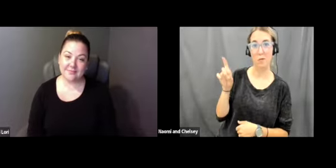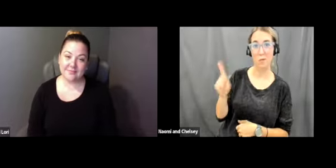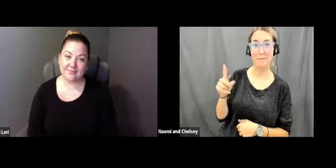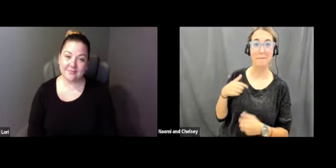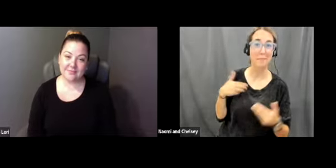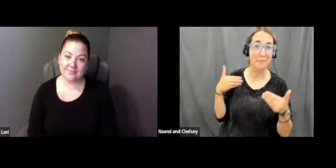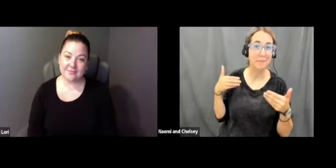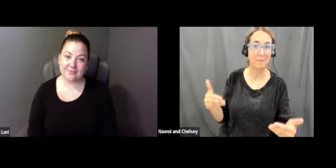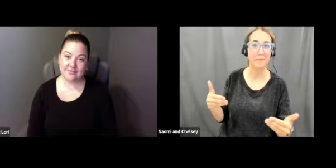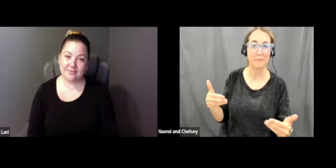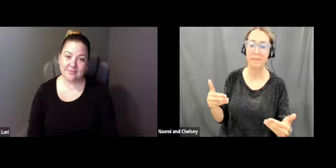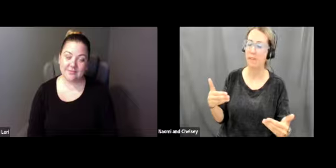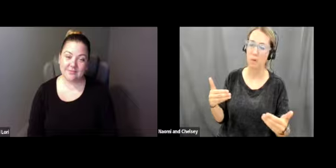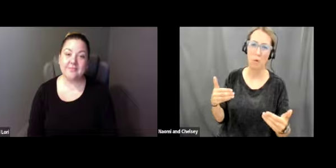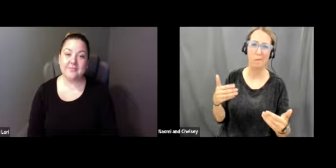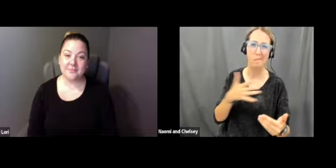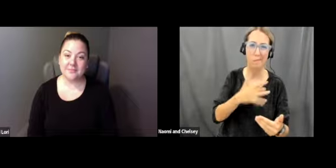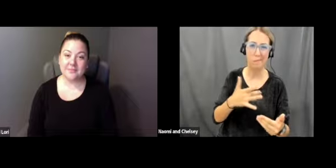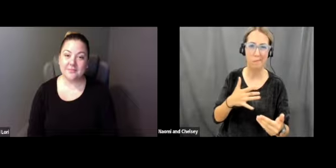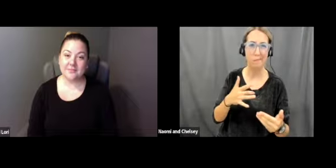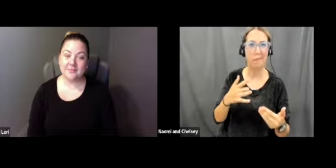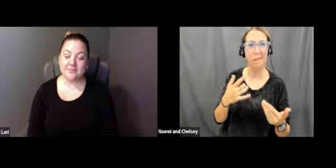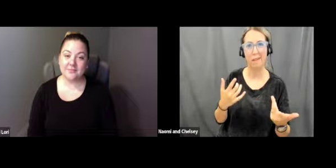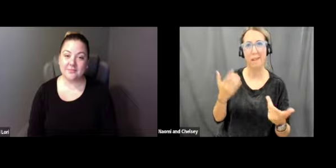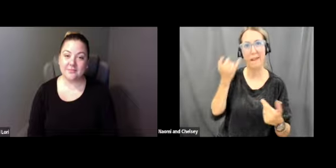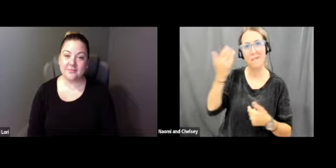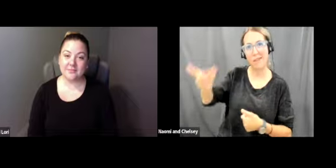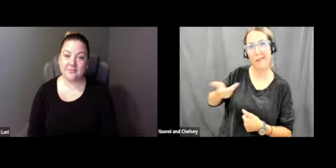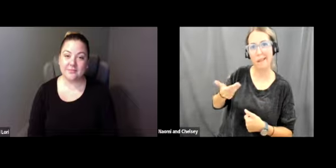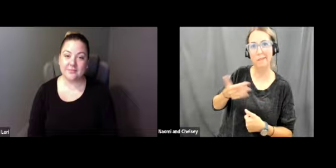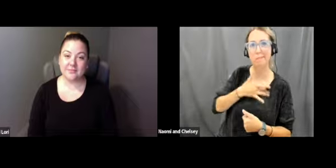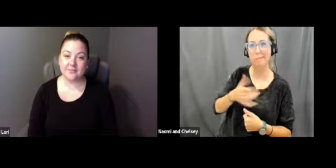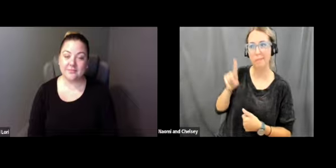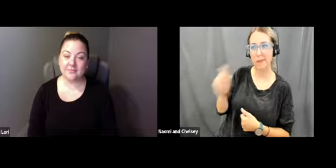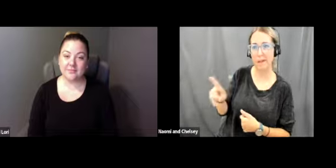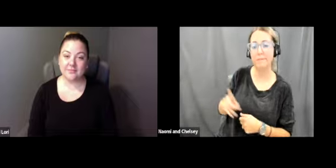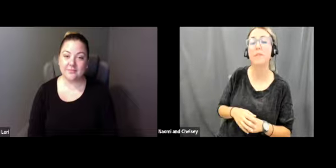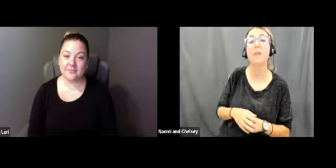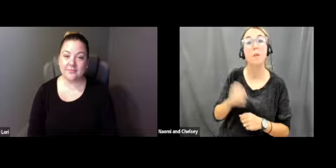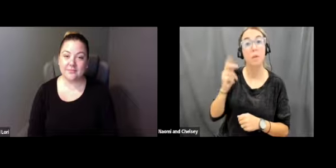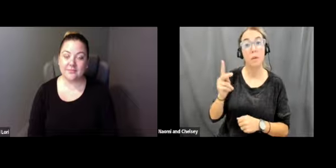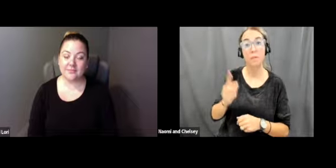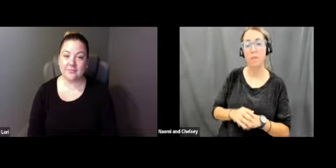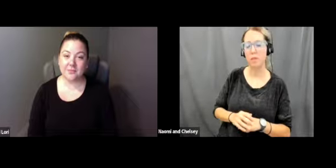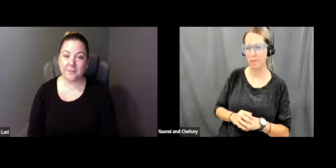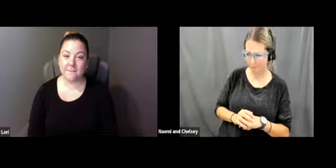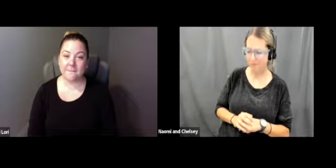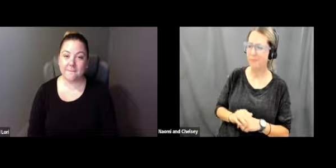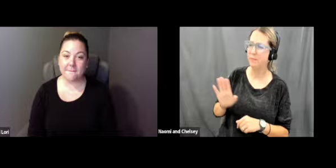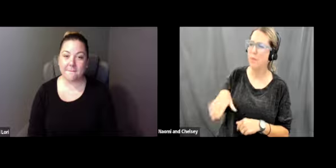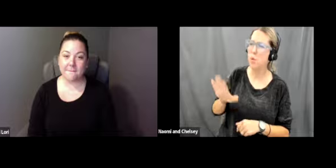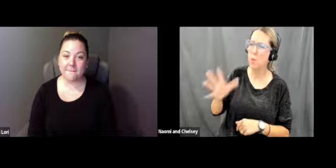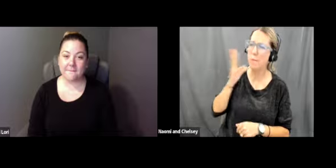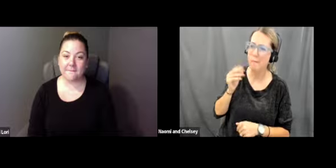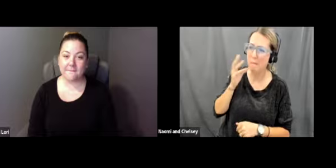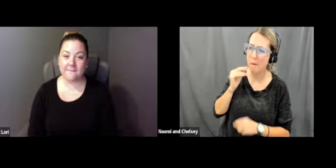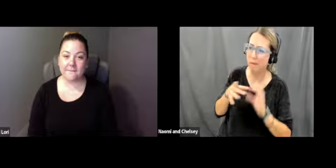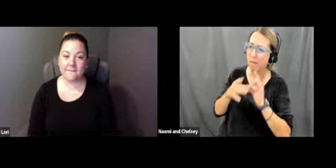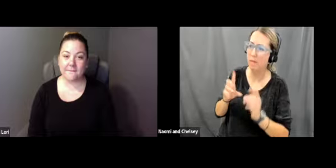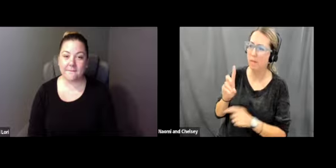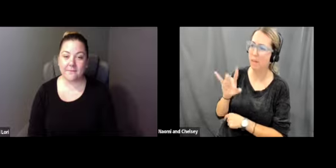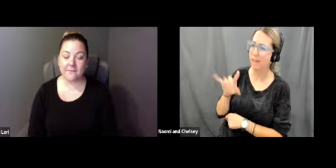ask everybody. And we're wondering whether you can both kind of tell us about your experiences with diet culture. Chelsey